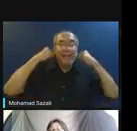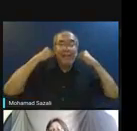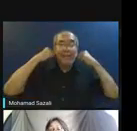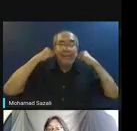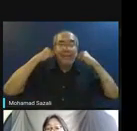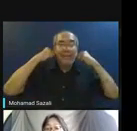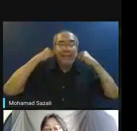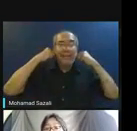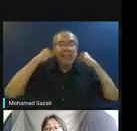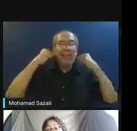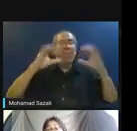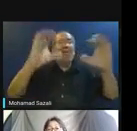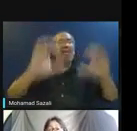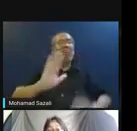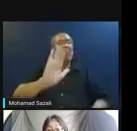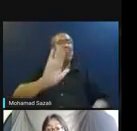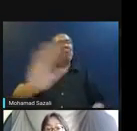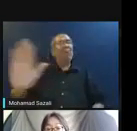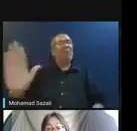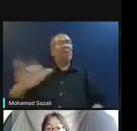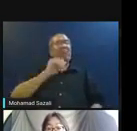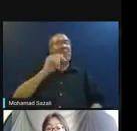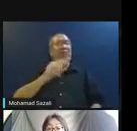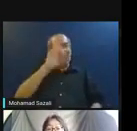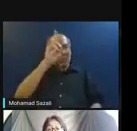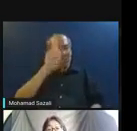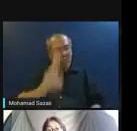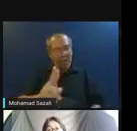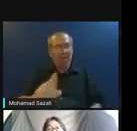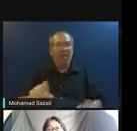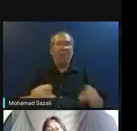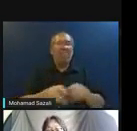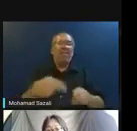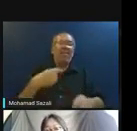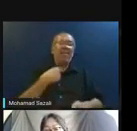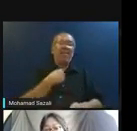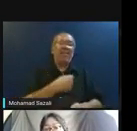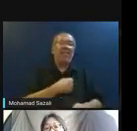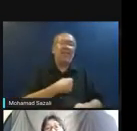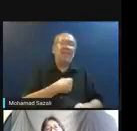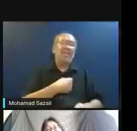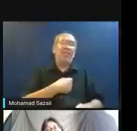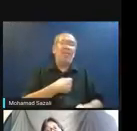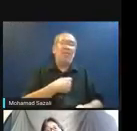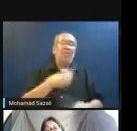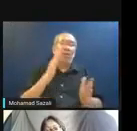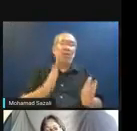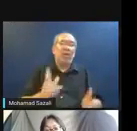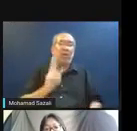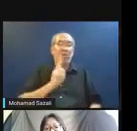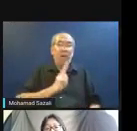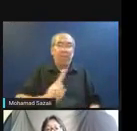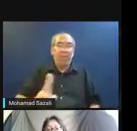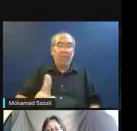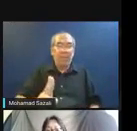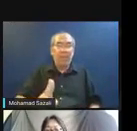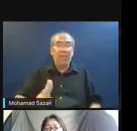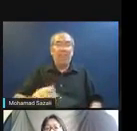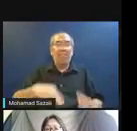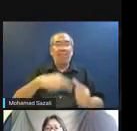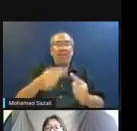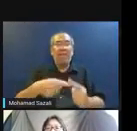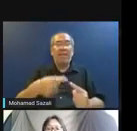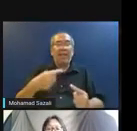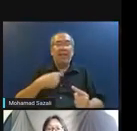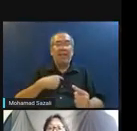important part is when they wear the tali. So this is the Indian culture. So we have to be respectful and